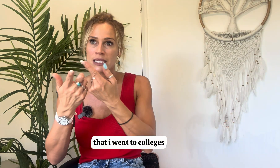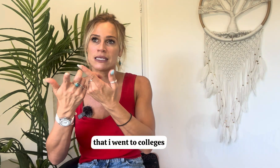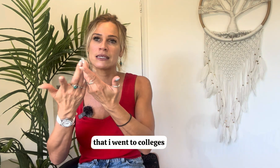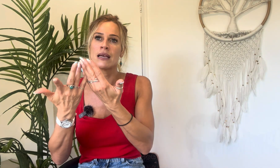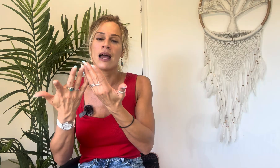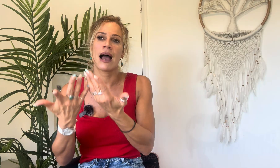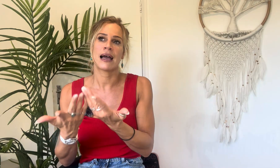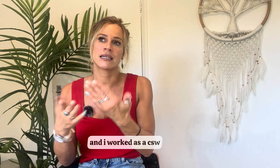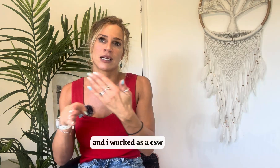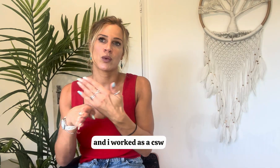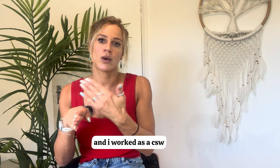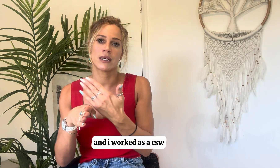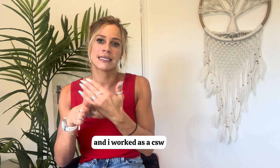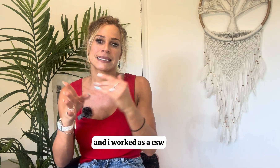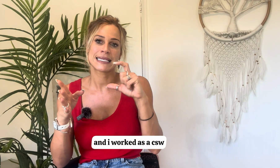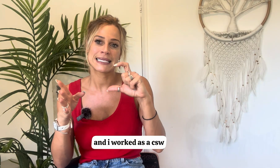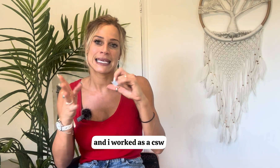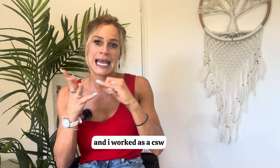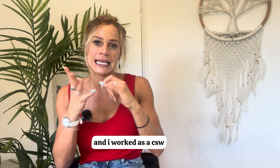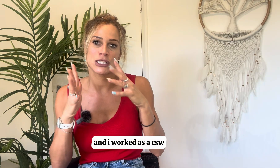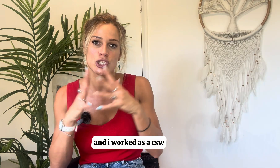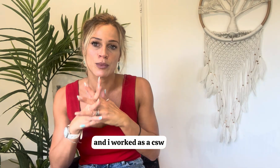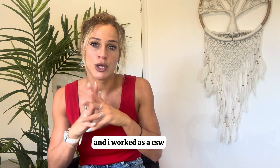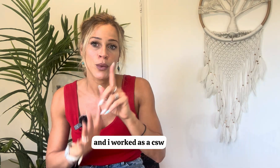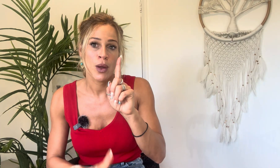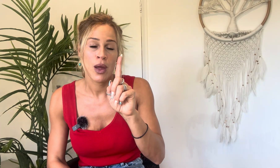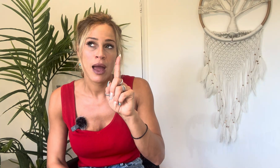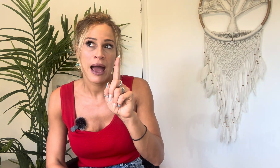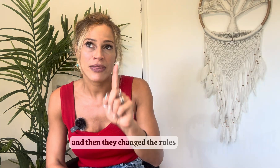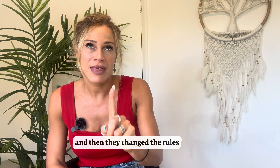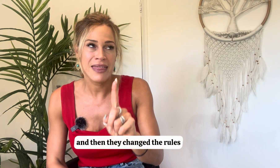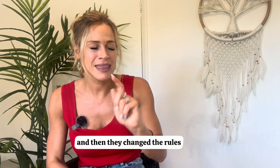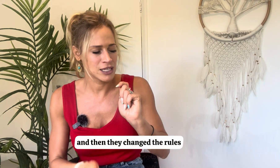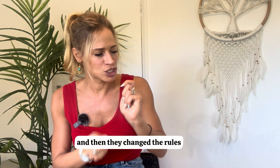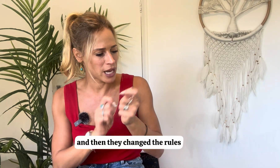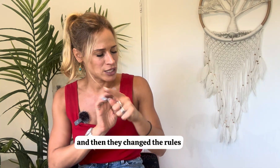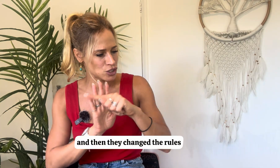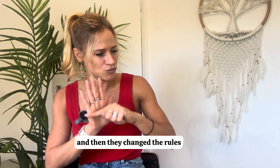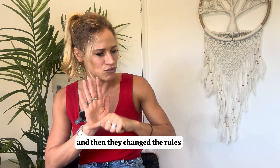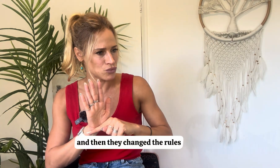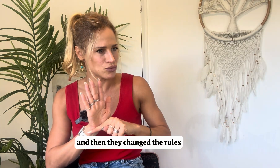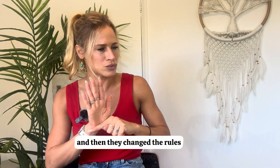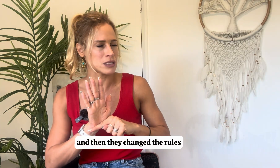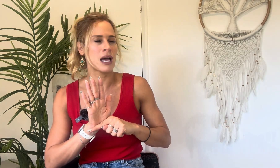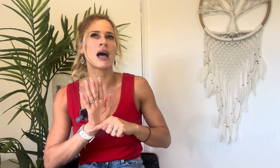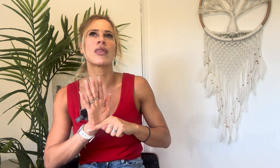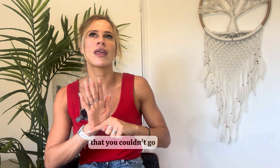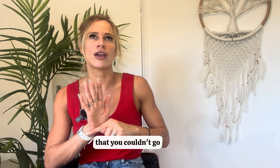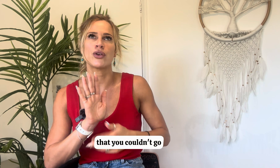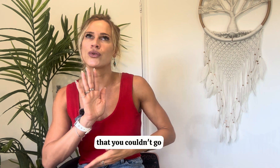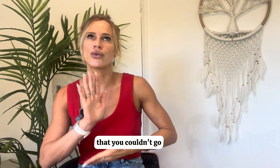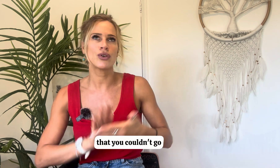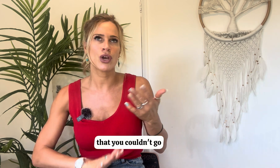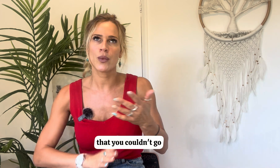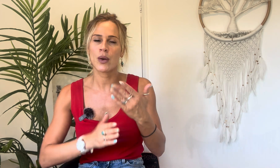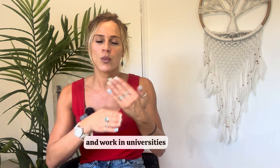colleges and I worked as a CSW. And then they changed the rules that you couldn't go and work